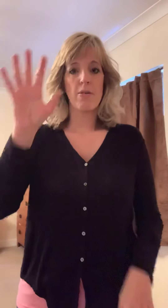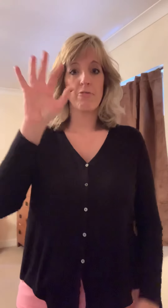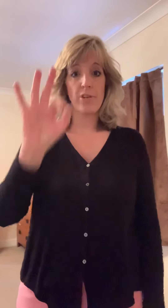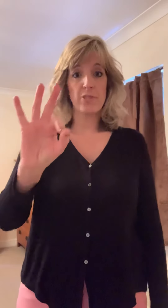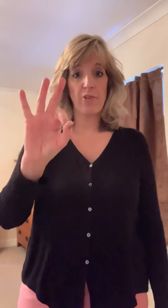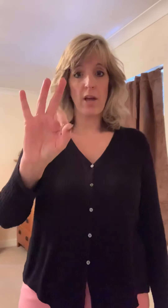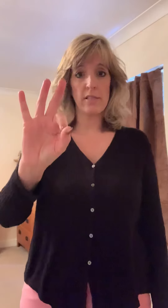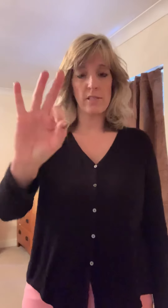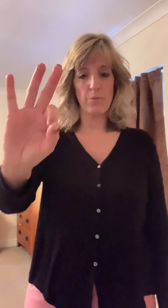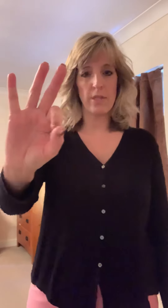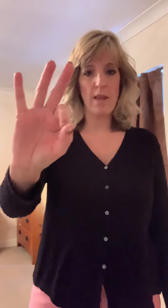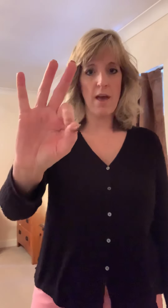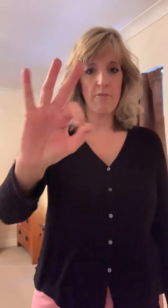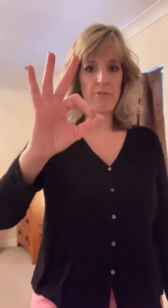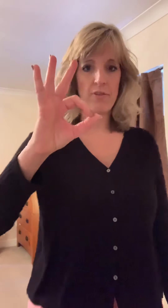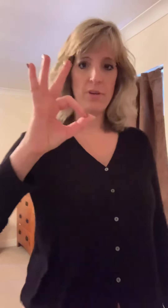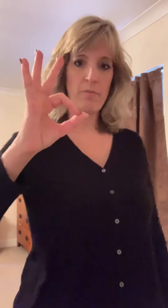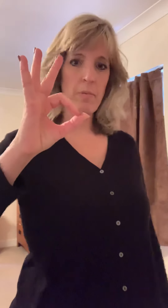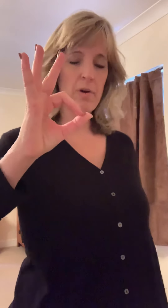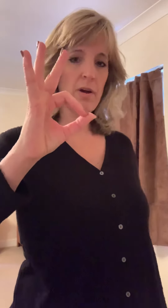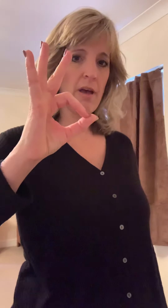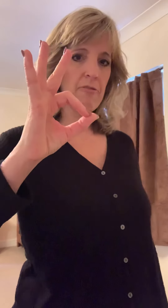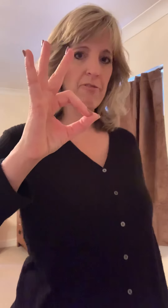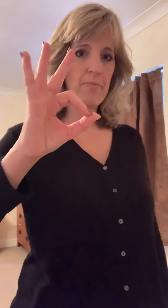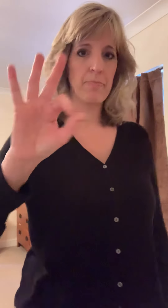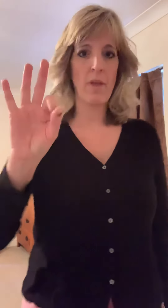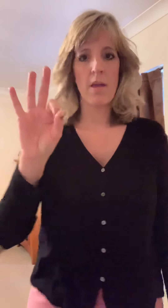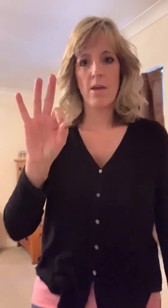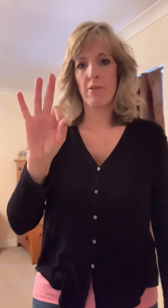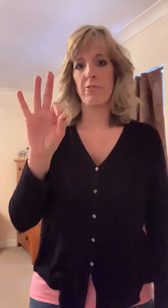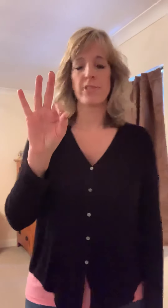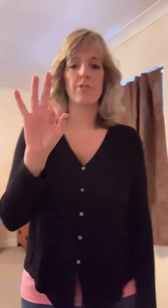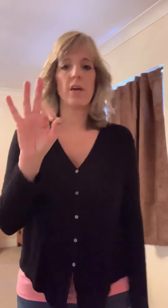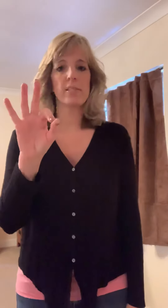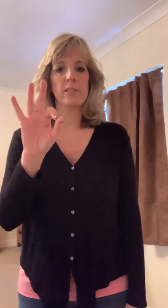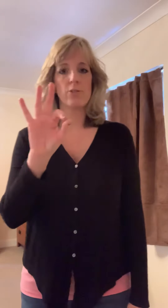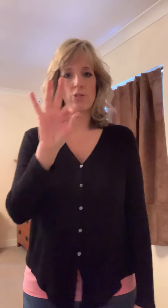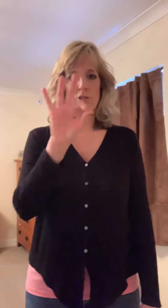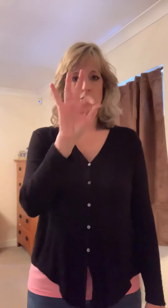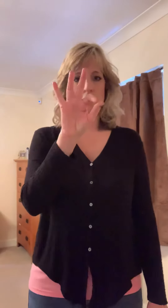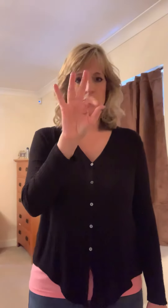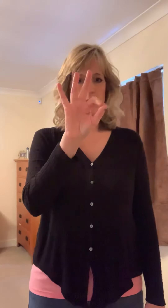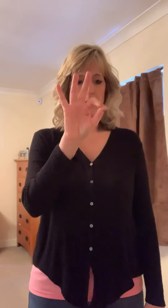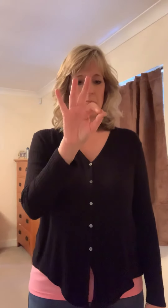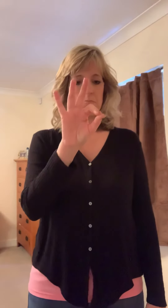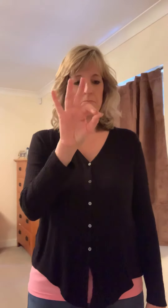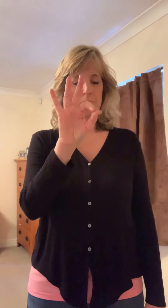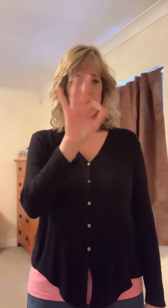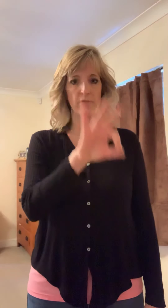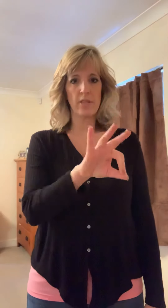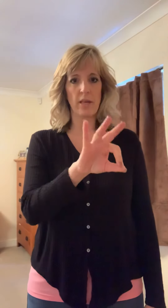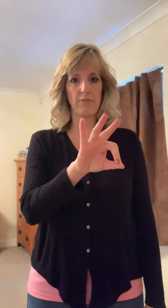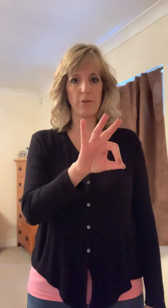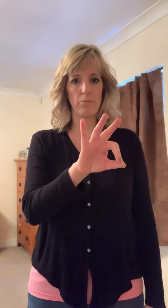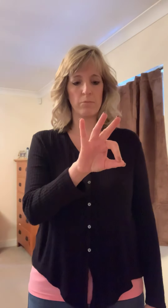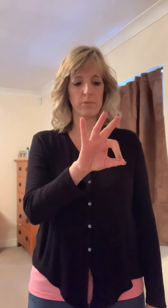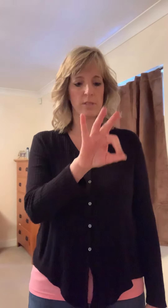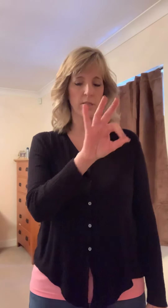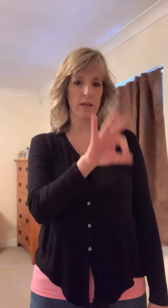French fries is with an F. Remember our F? French fries is you just move it like from to the left